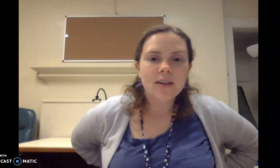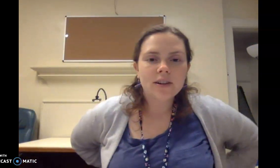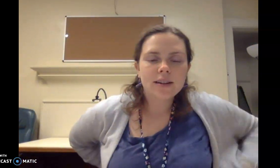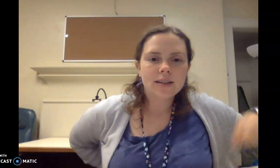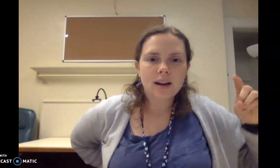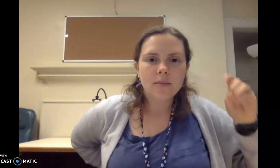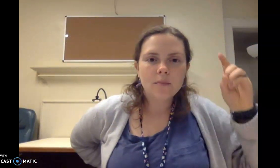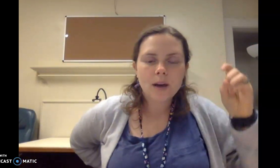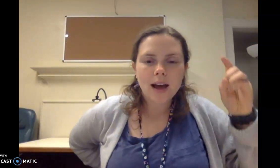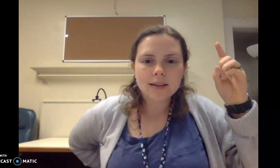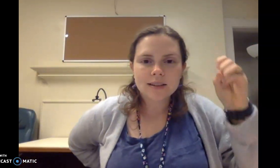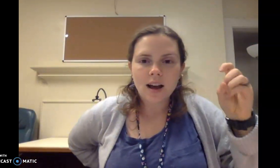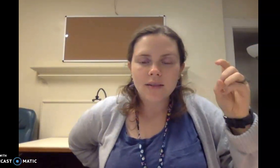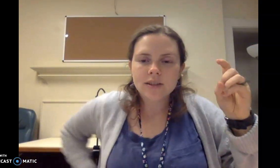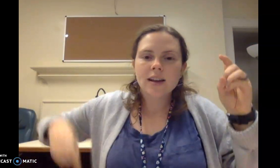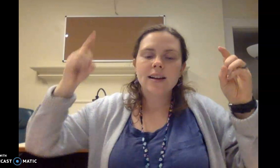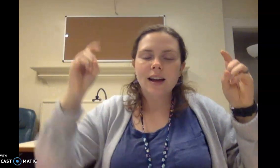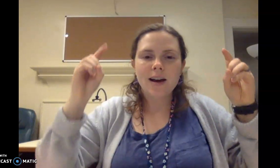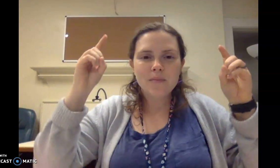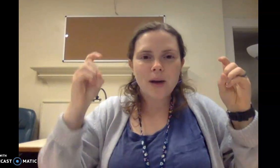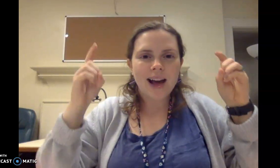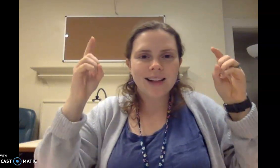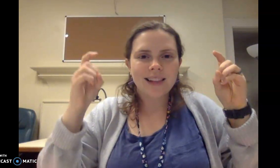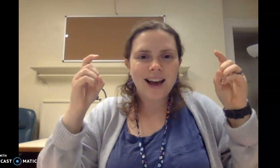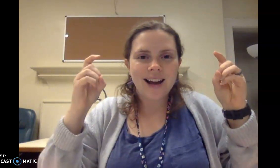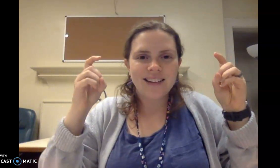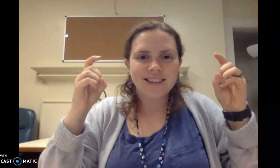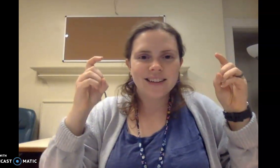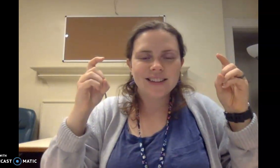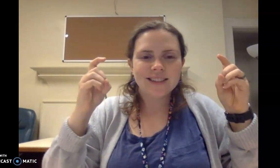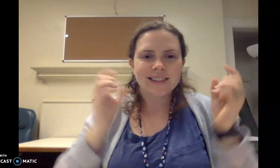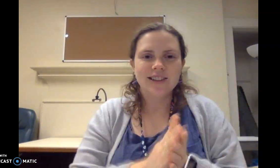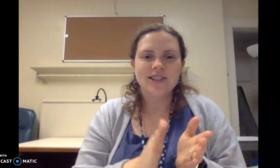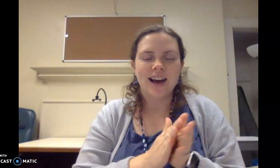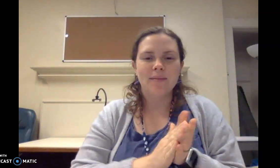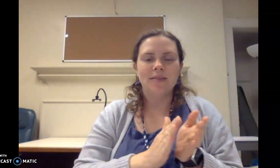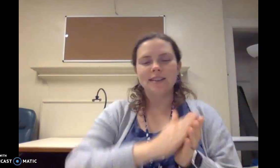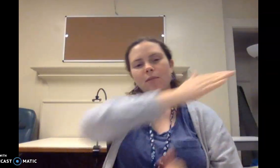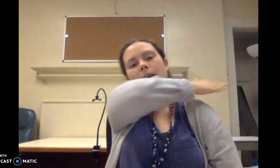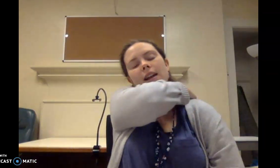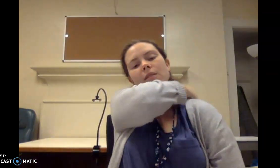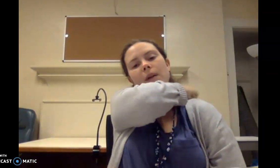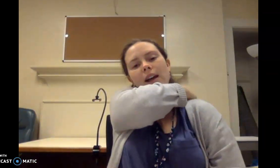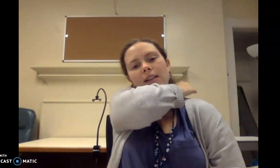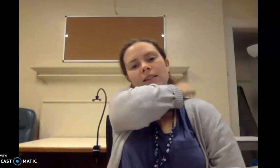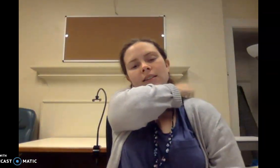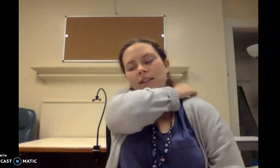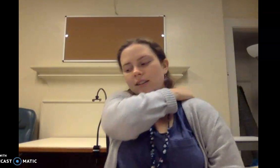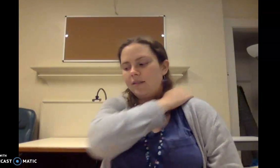loud. Come back soft. Come back loud. Good job. Give yourself a pat on the back.